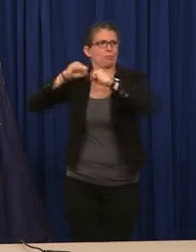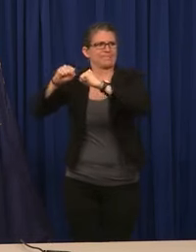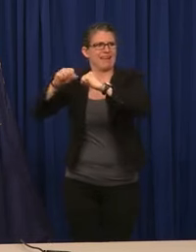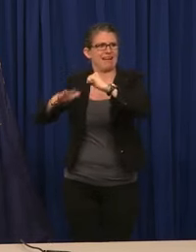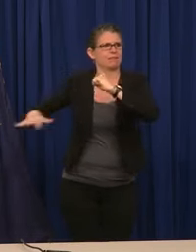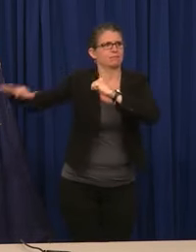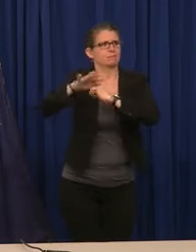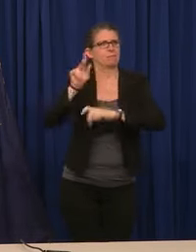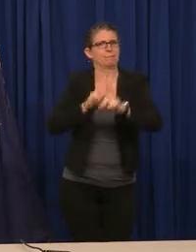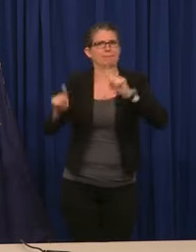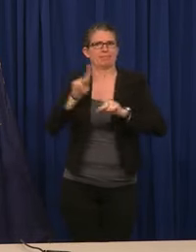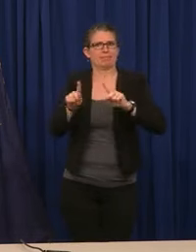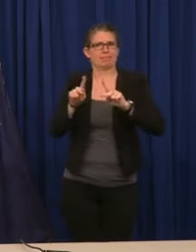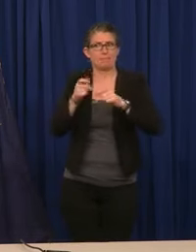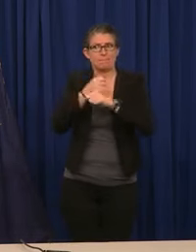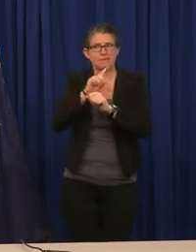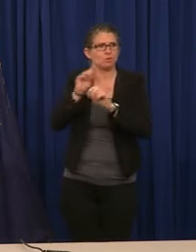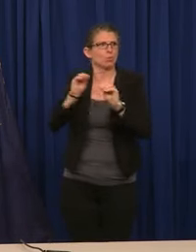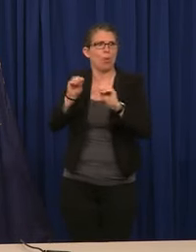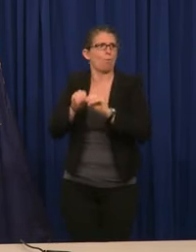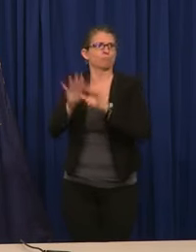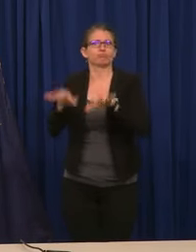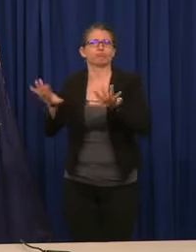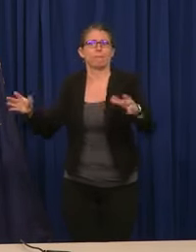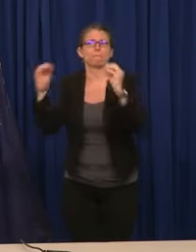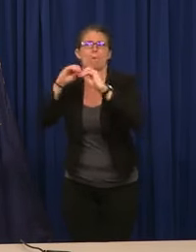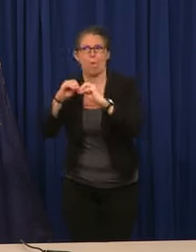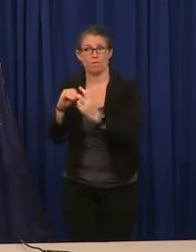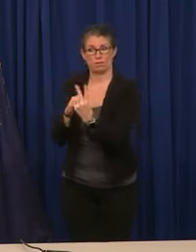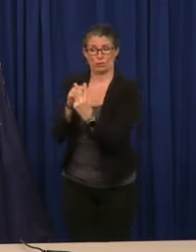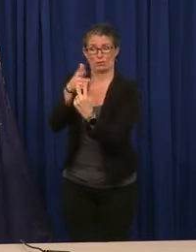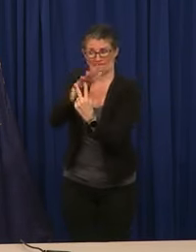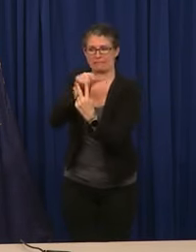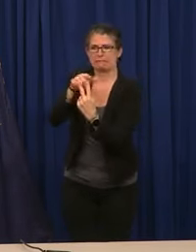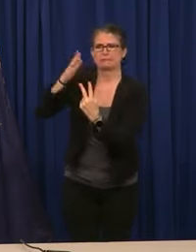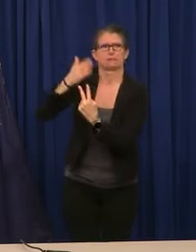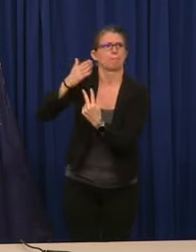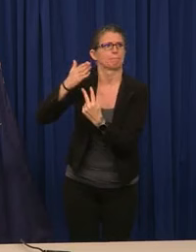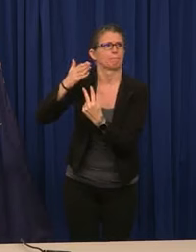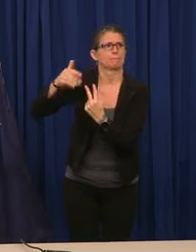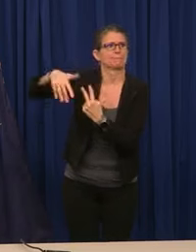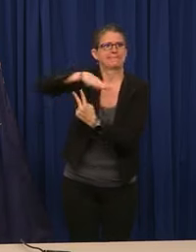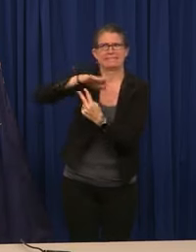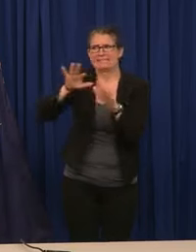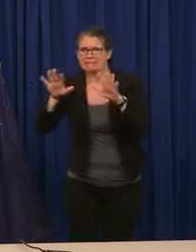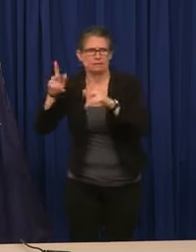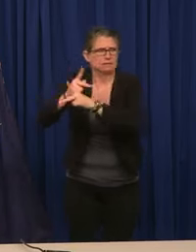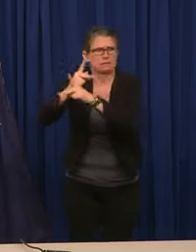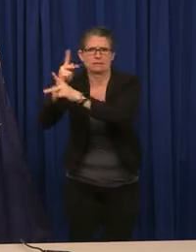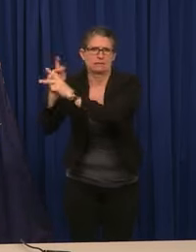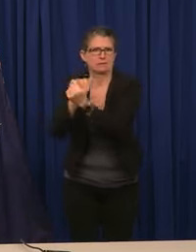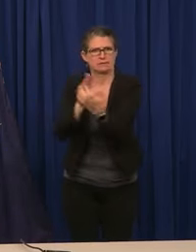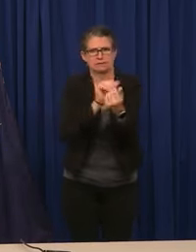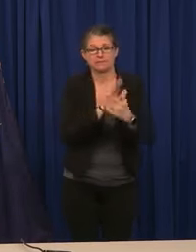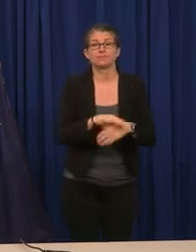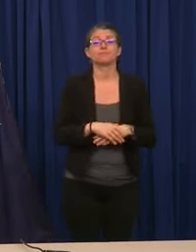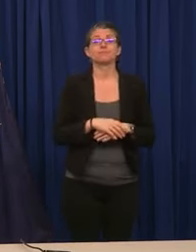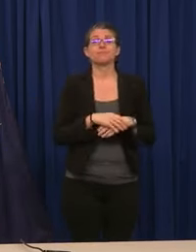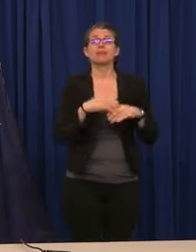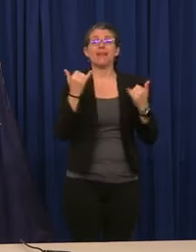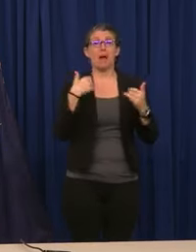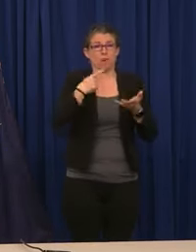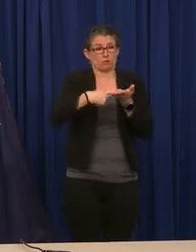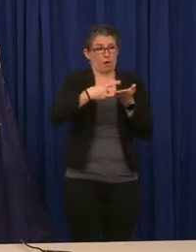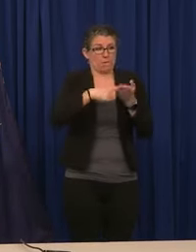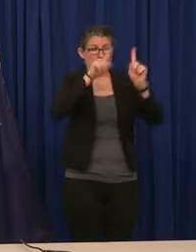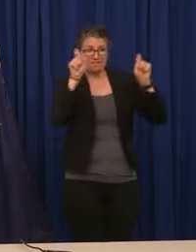I'd like to turn next to some updates on the laboratory testing front. One of the numbers that we